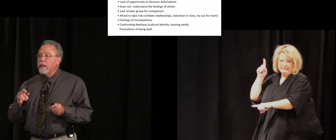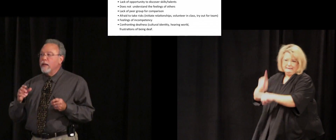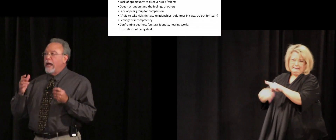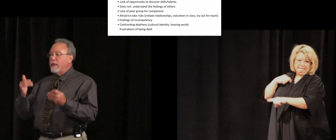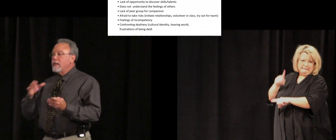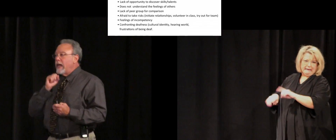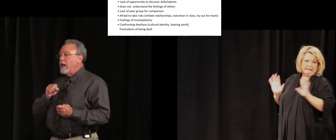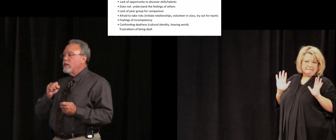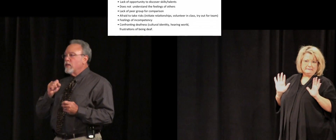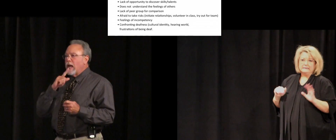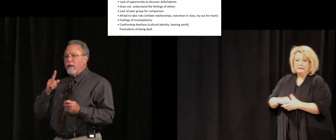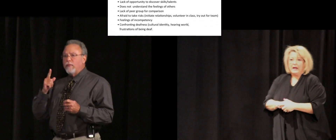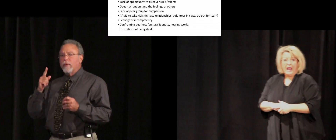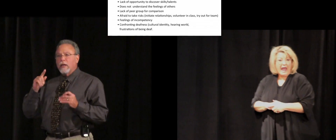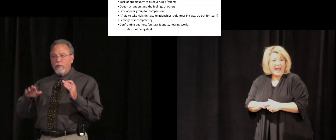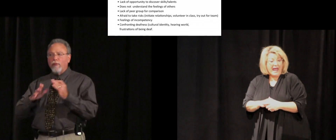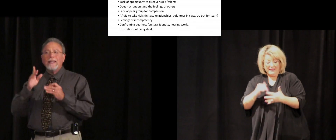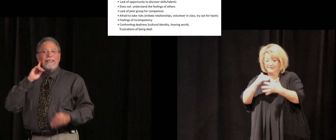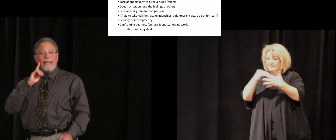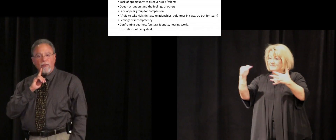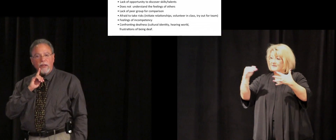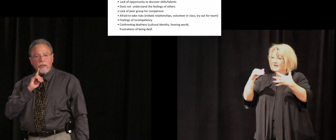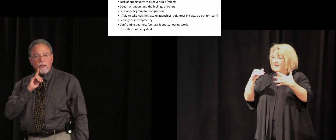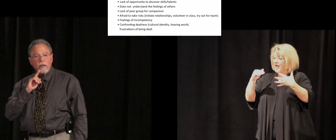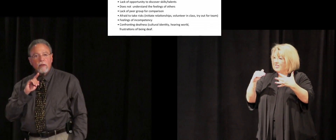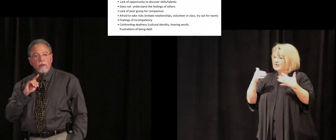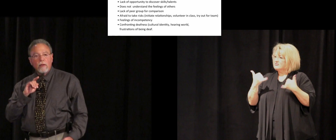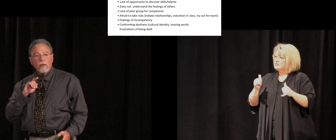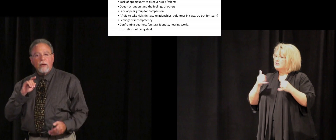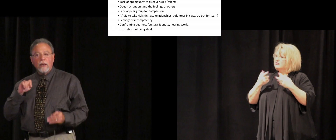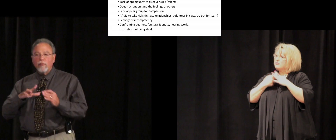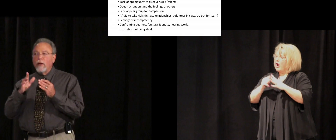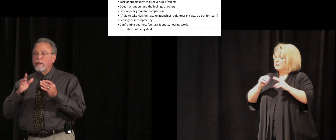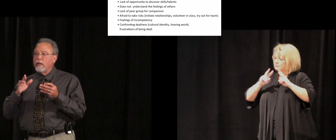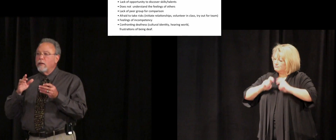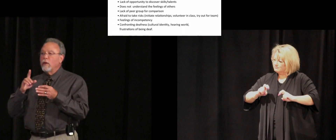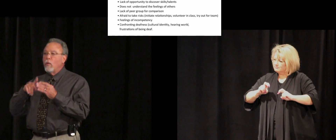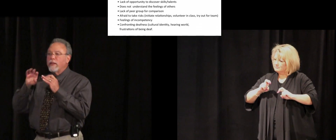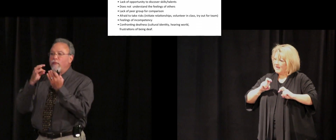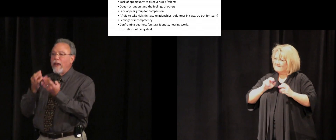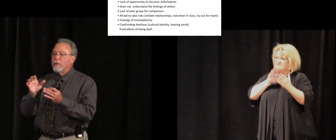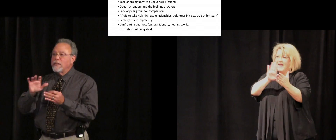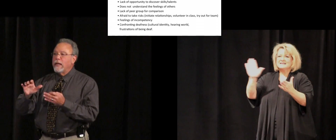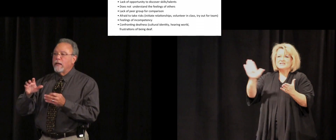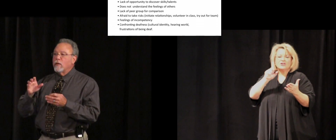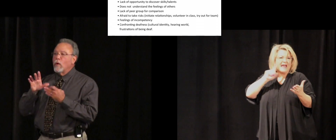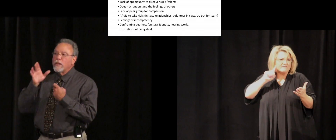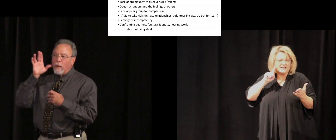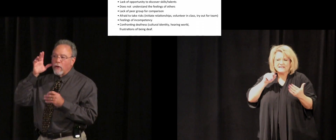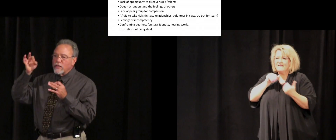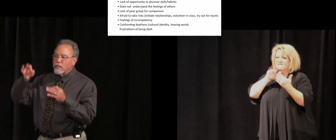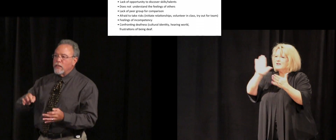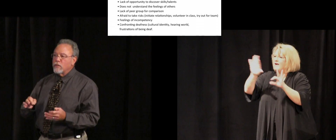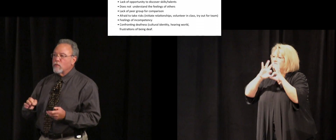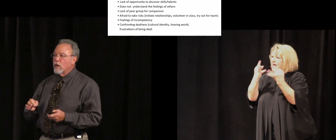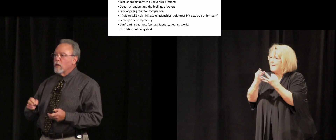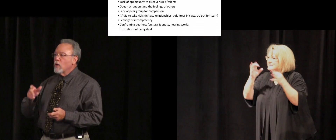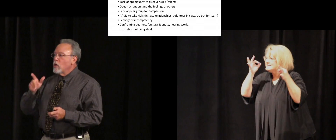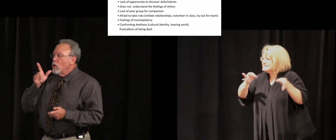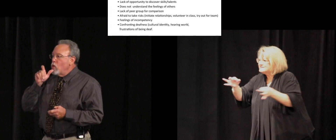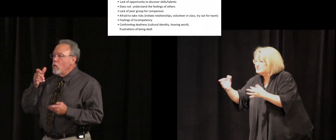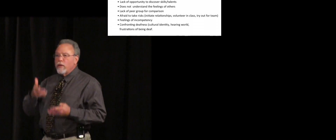and they tend to become pretty negative about their potential and fitting into to society and the world.